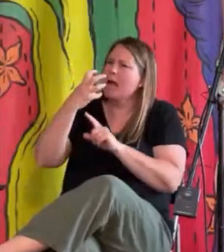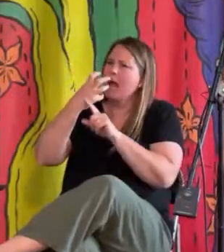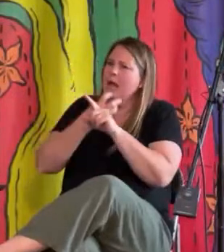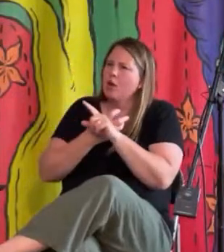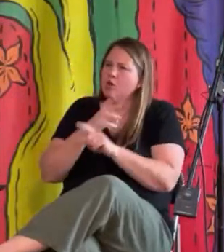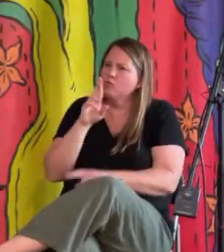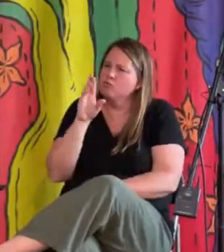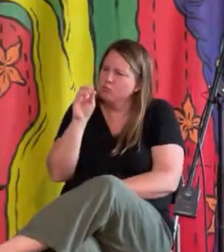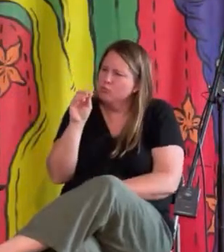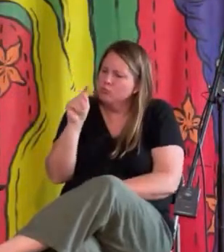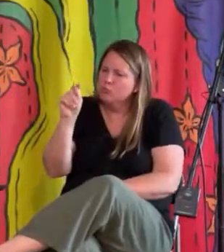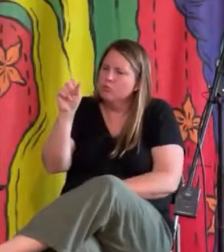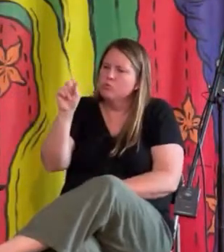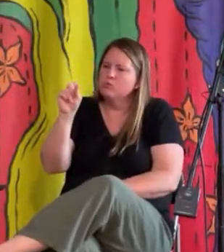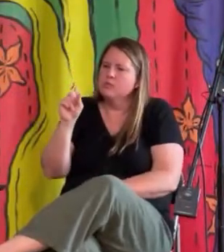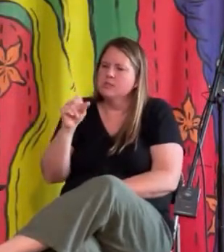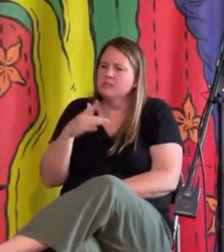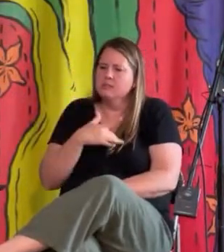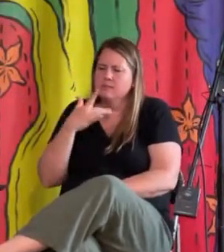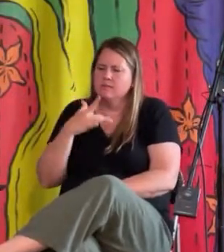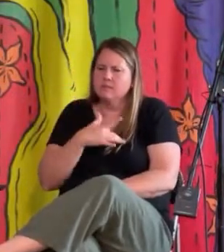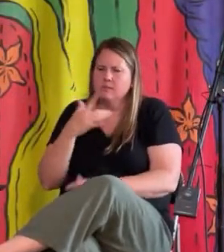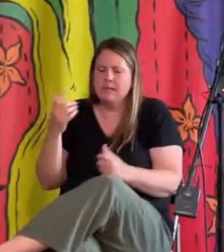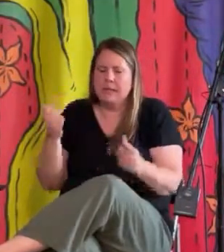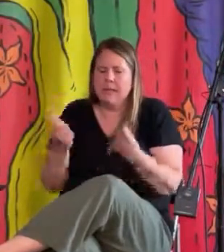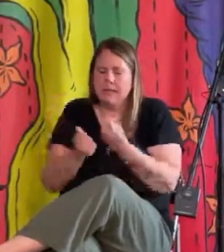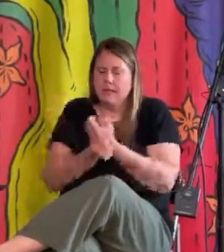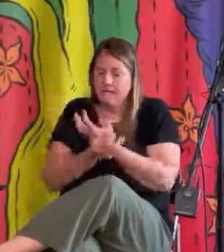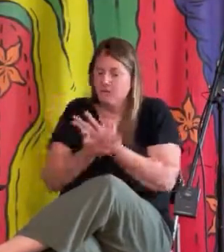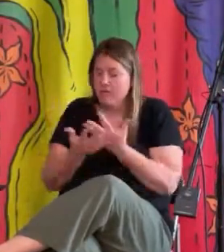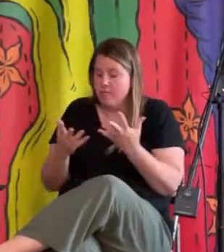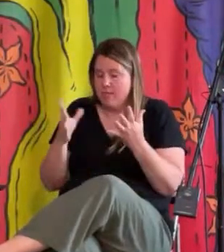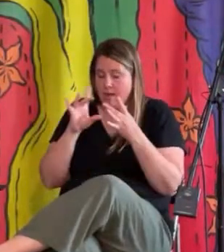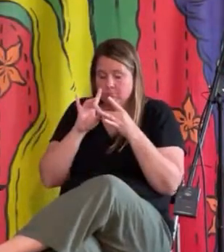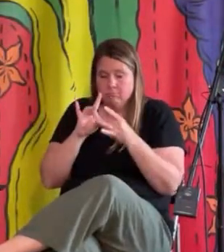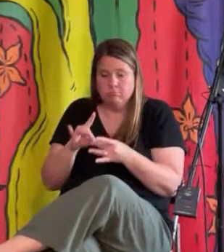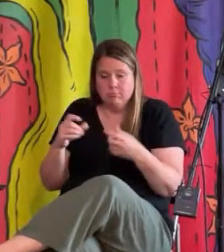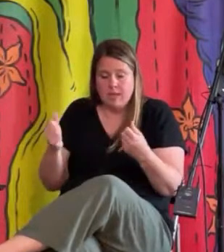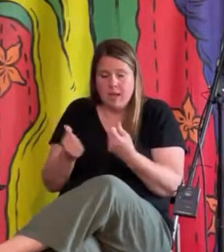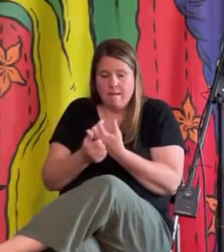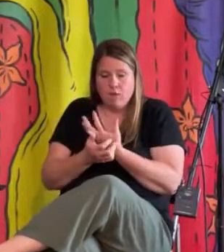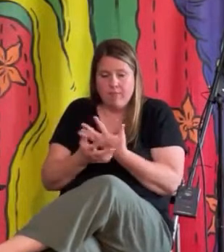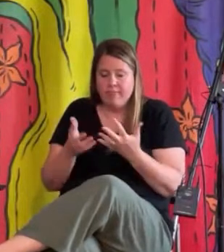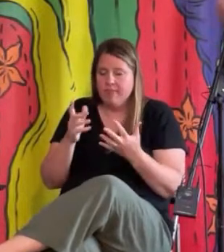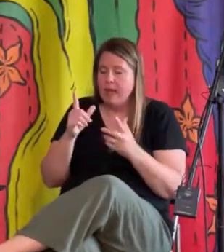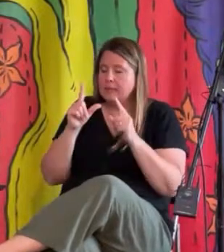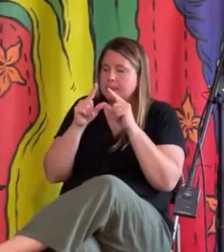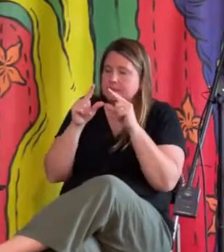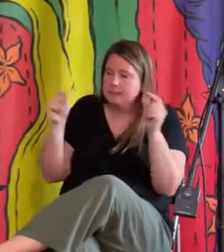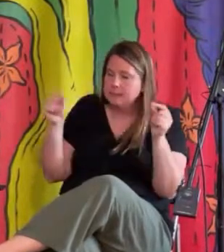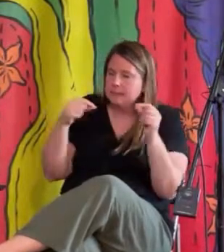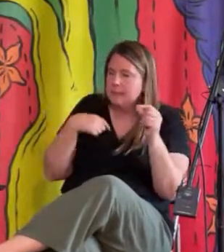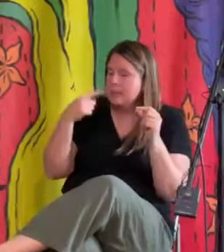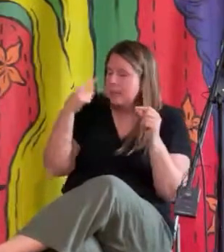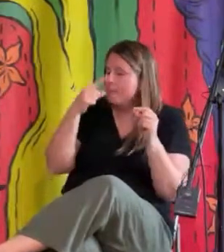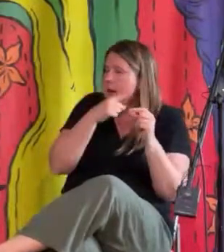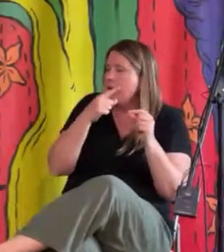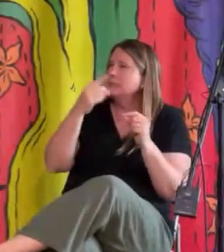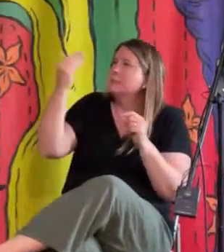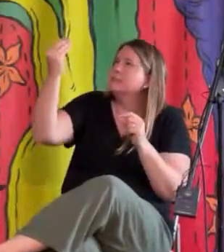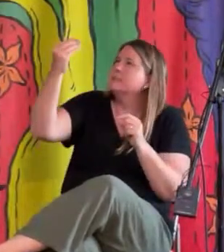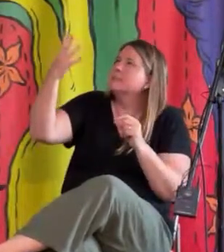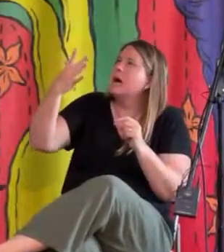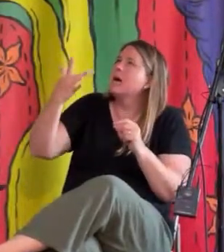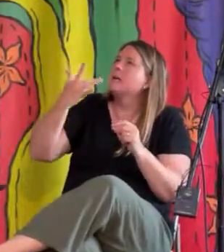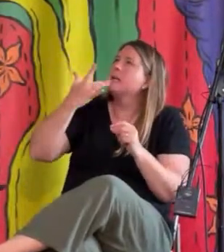roots. Everything was everything. The twigs in my eyes tasted sunlight with my mouth.